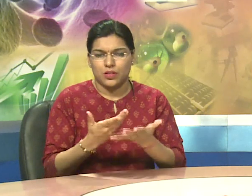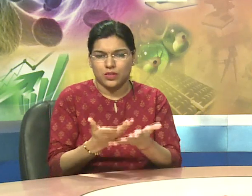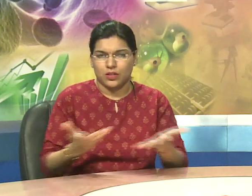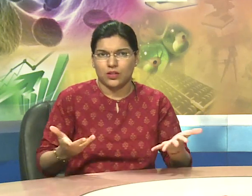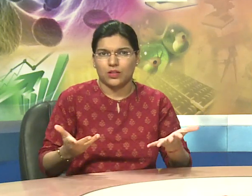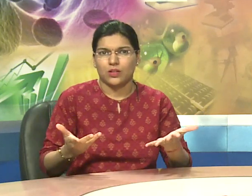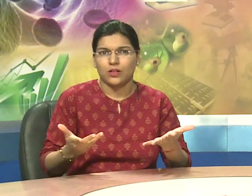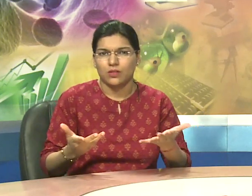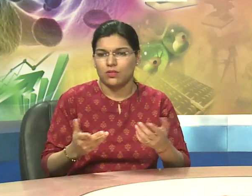assemble.